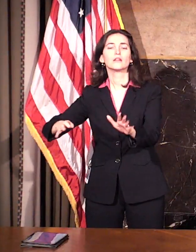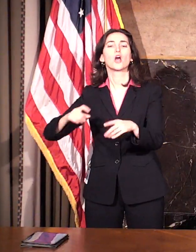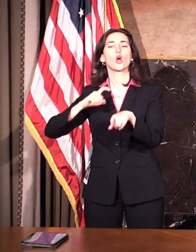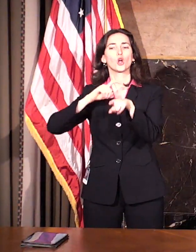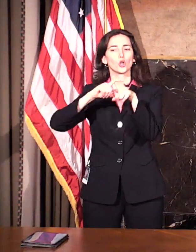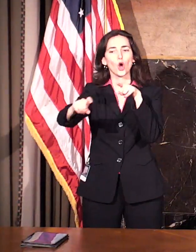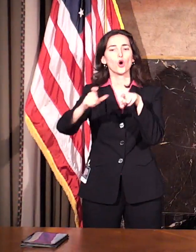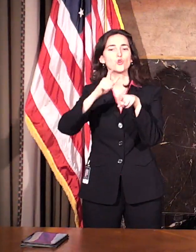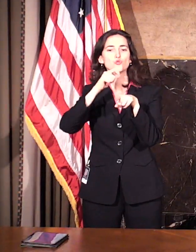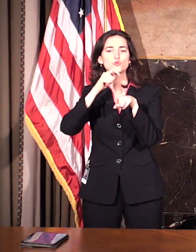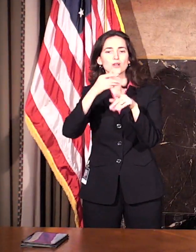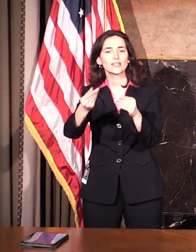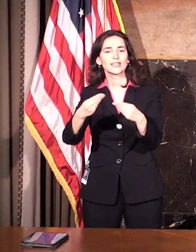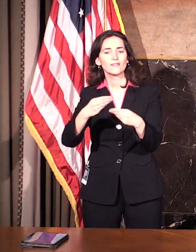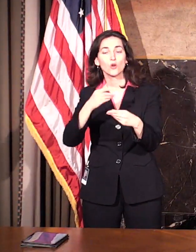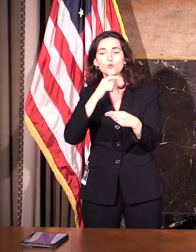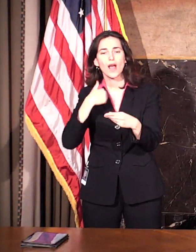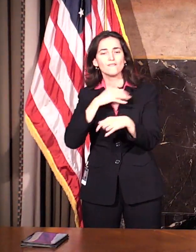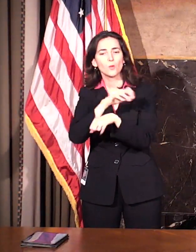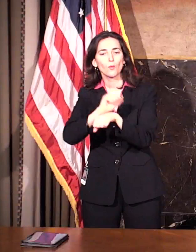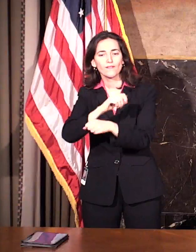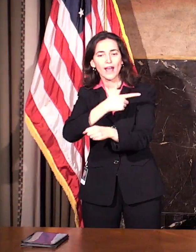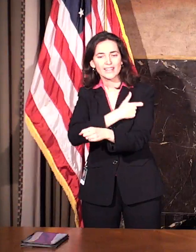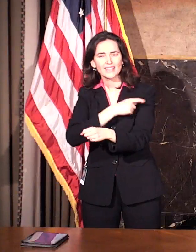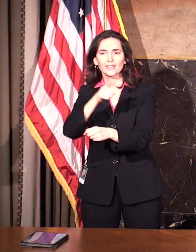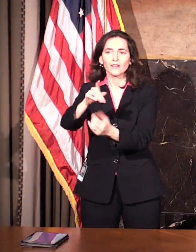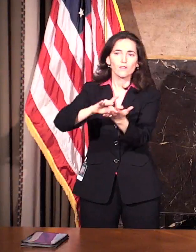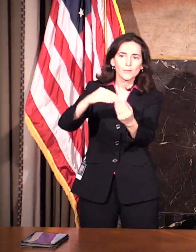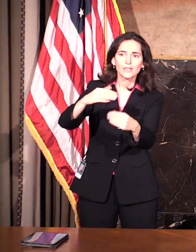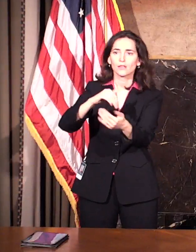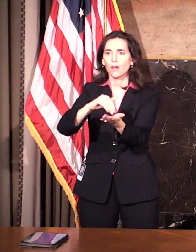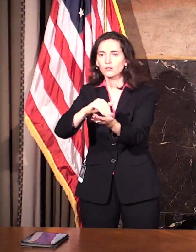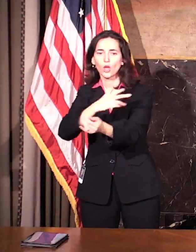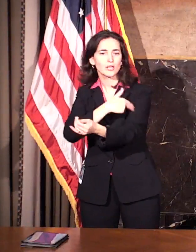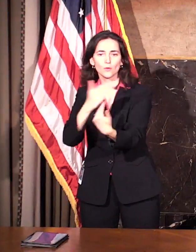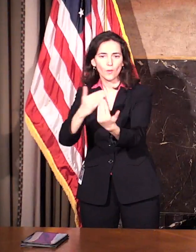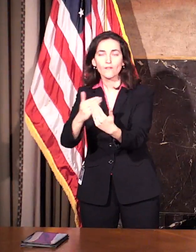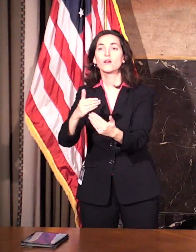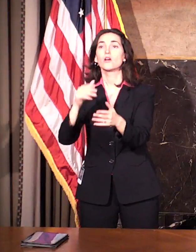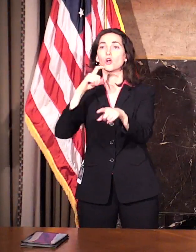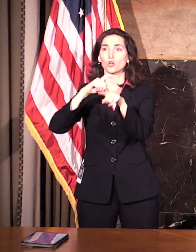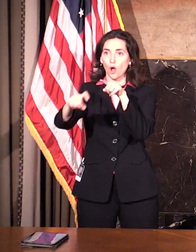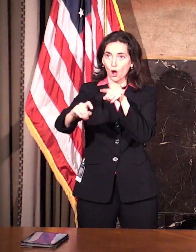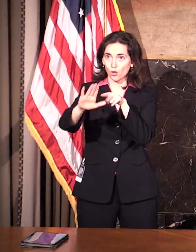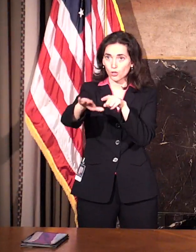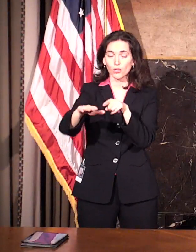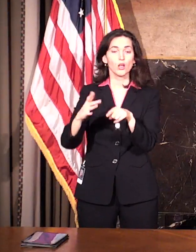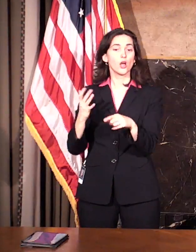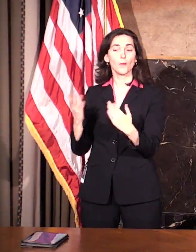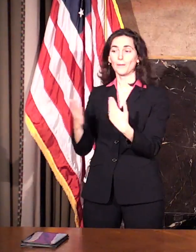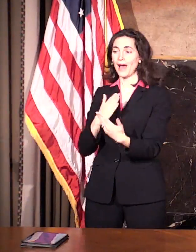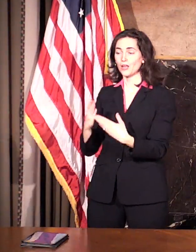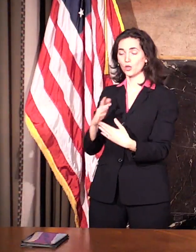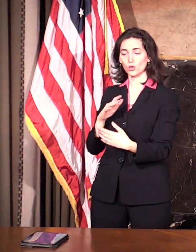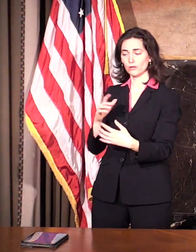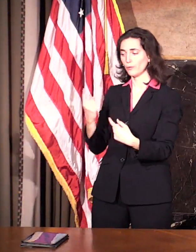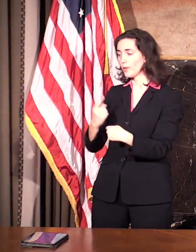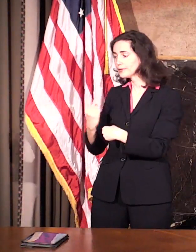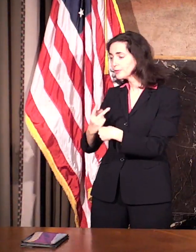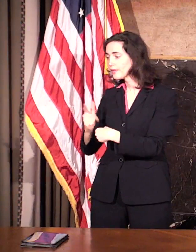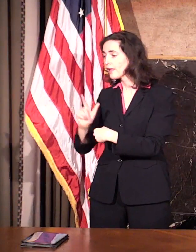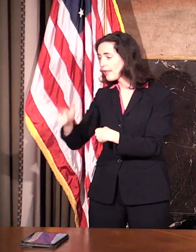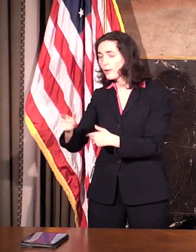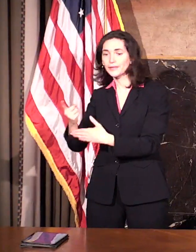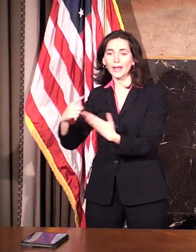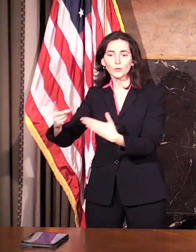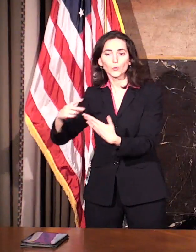vaccine provider, get it rescheduled. It is still beneficial to take that second dose, even if it's days or even a week or 2 later than